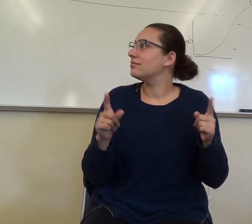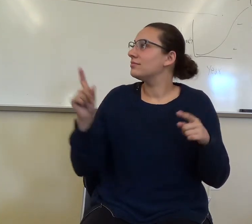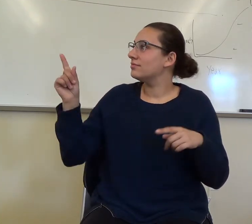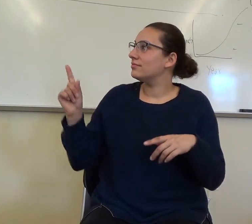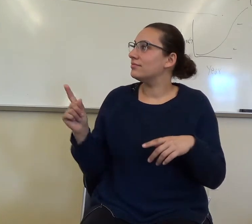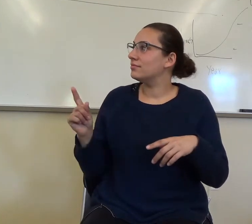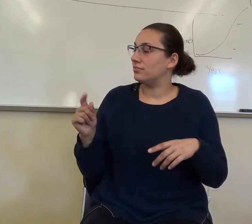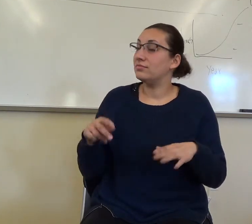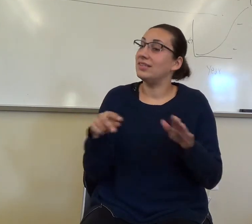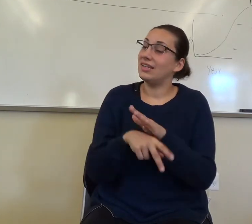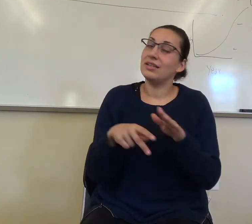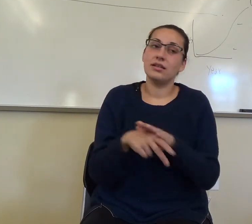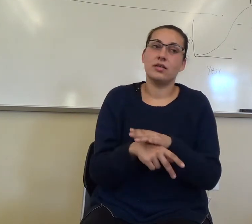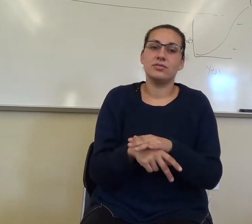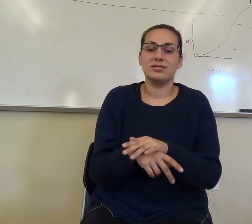kill pain.